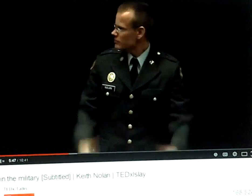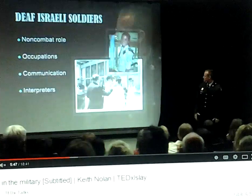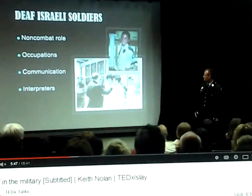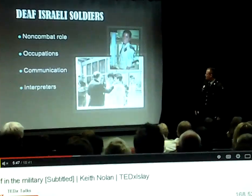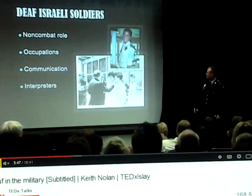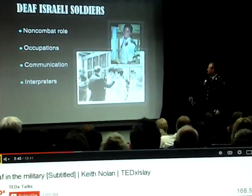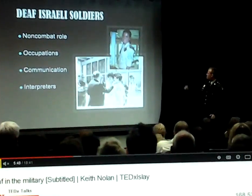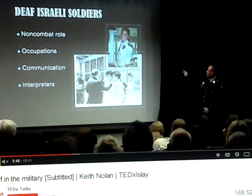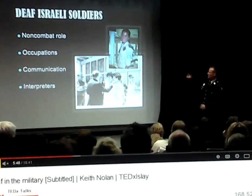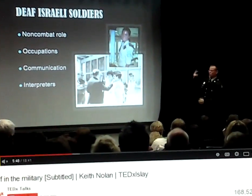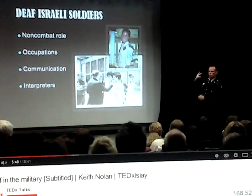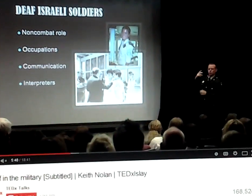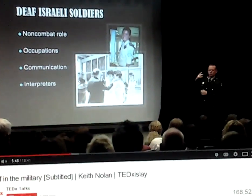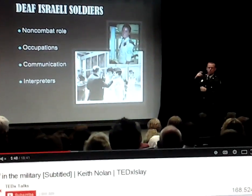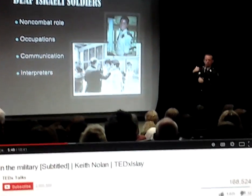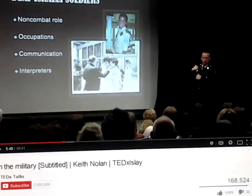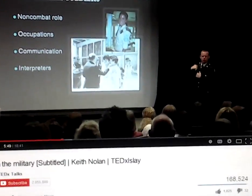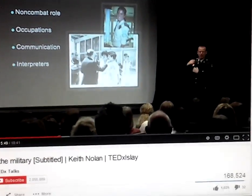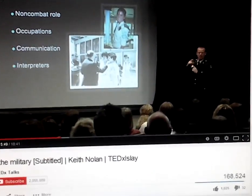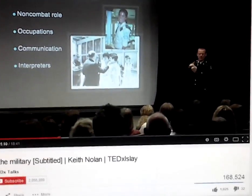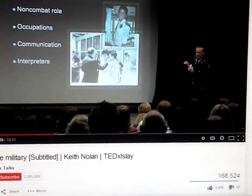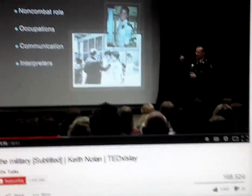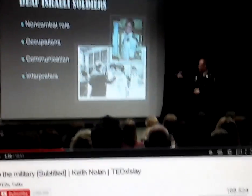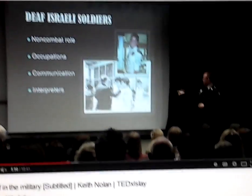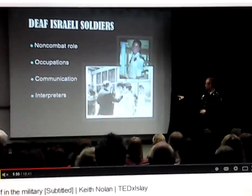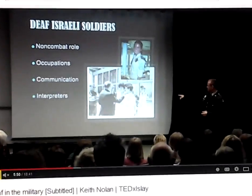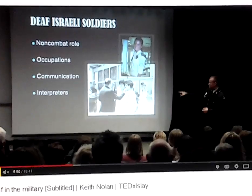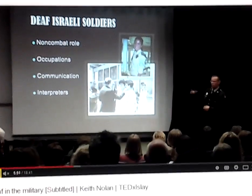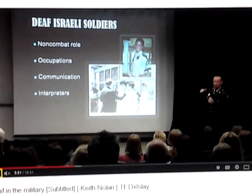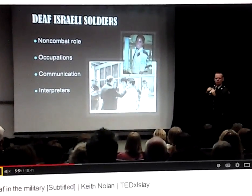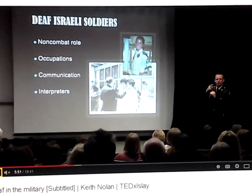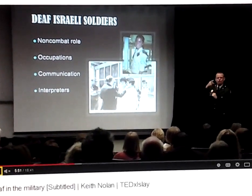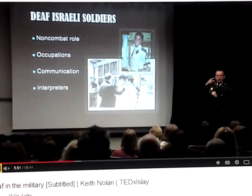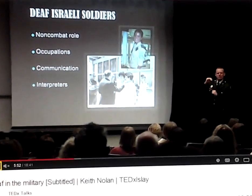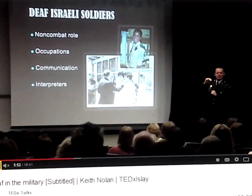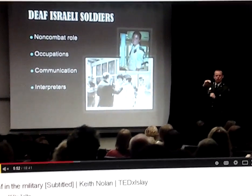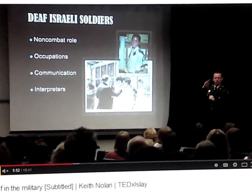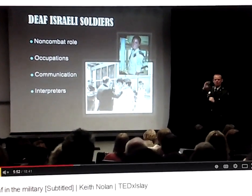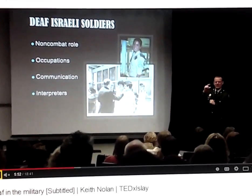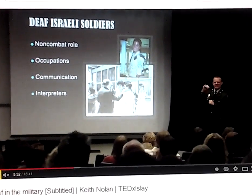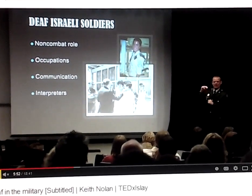if I went, I could socialize with different groups, get to know each other.